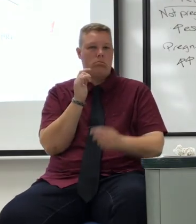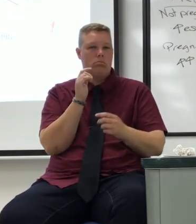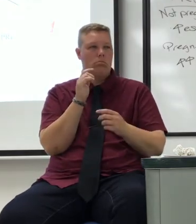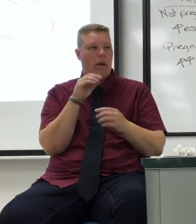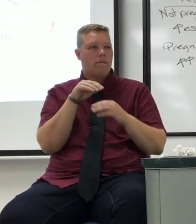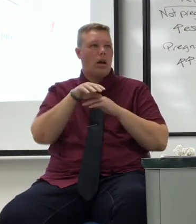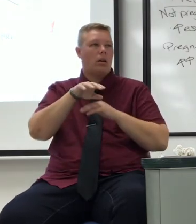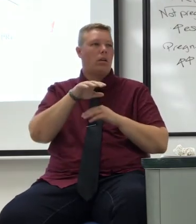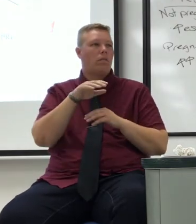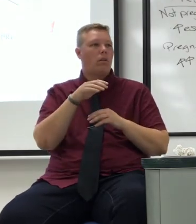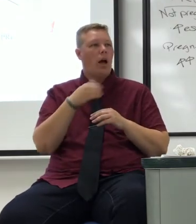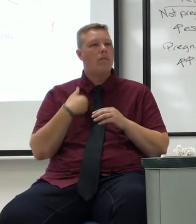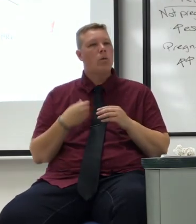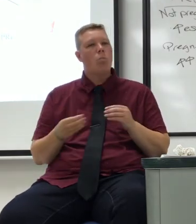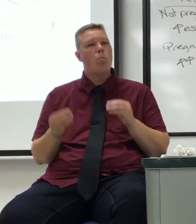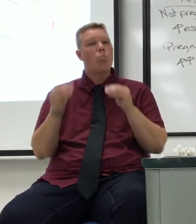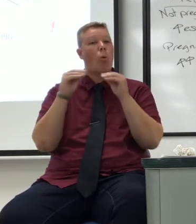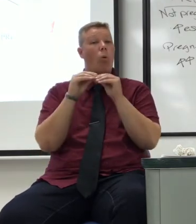more